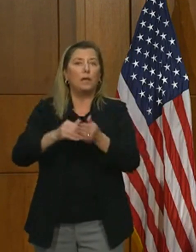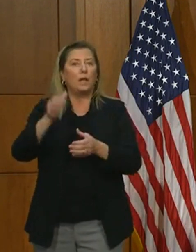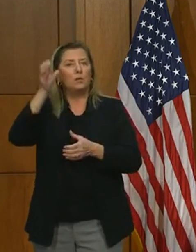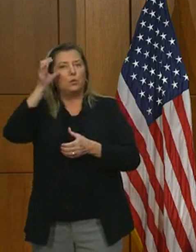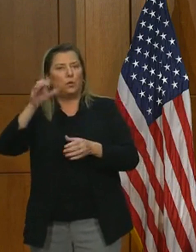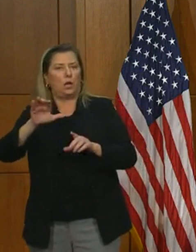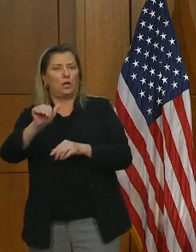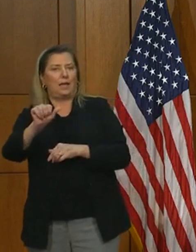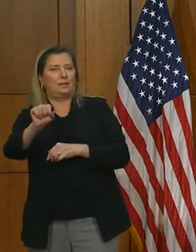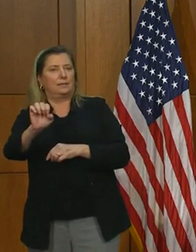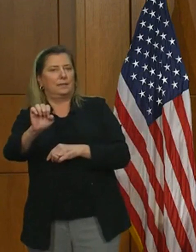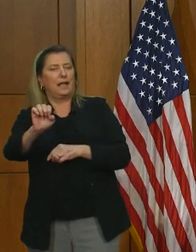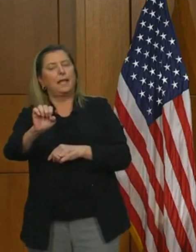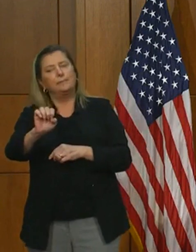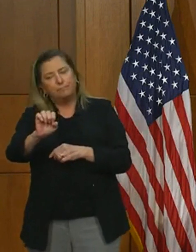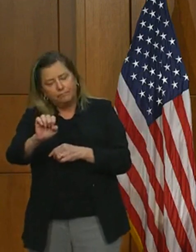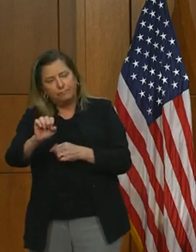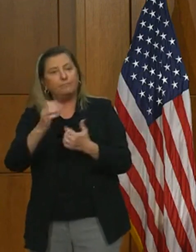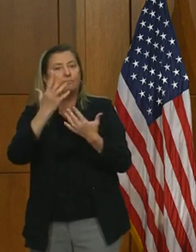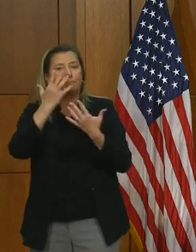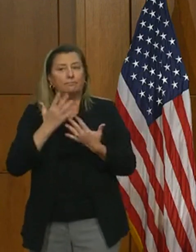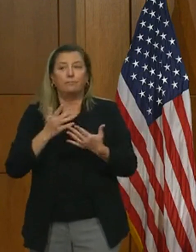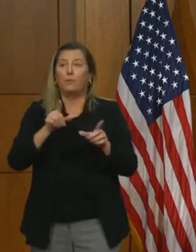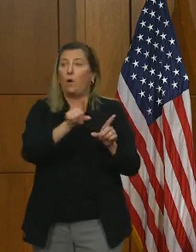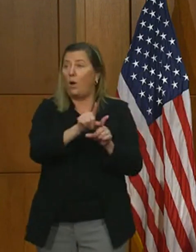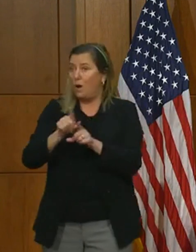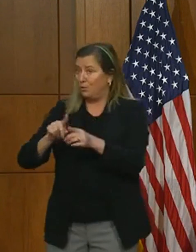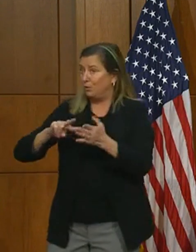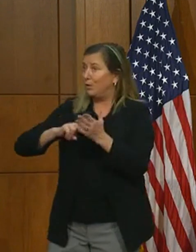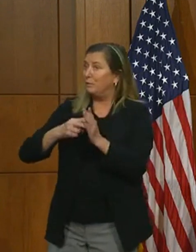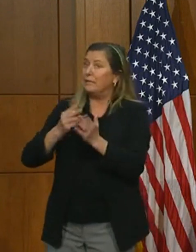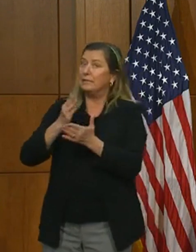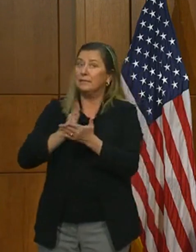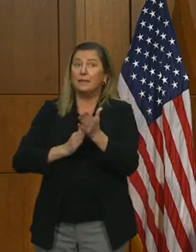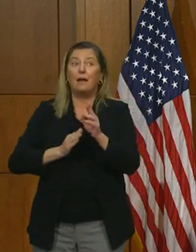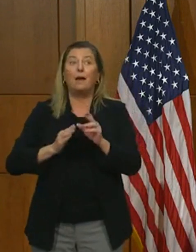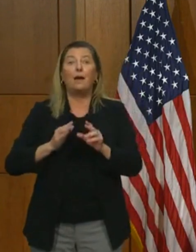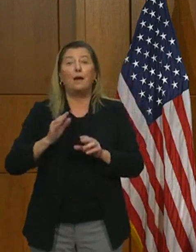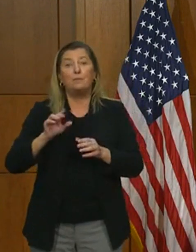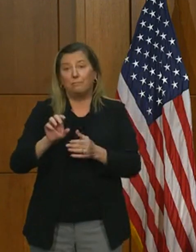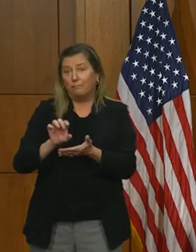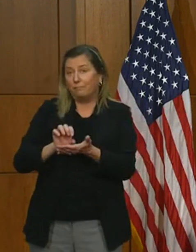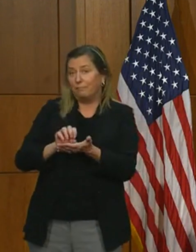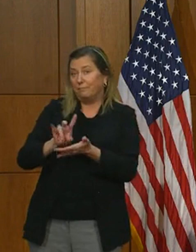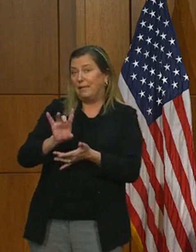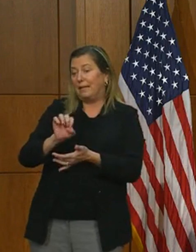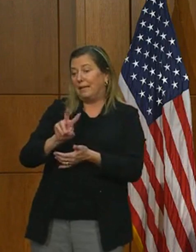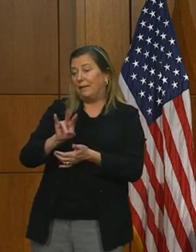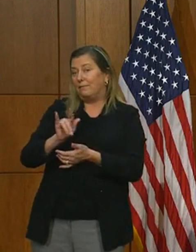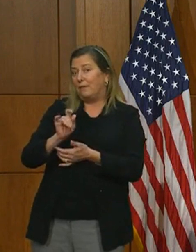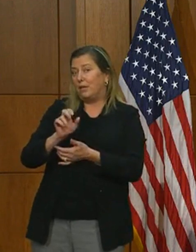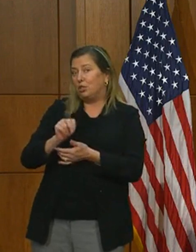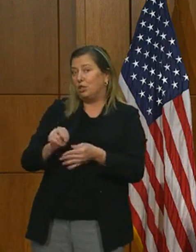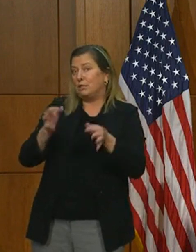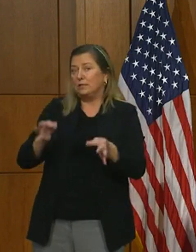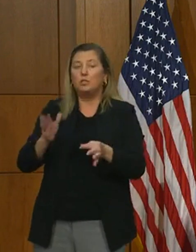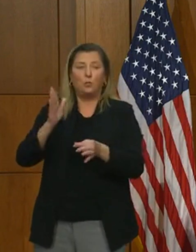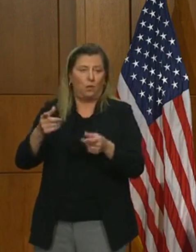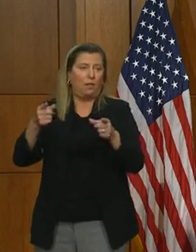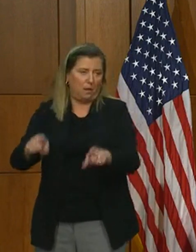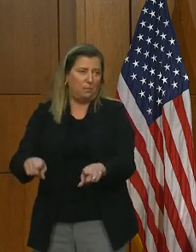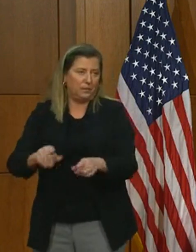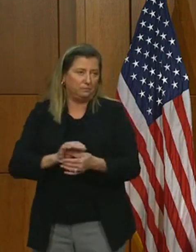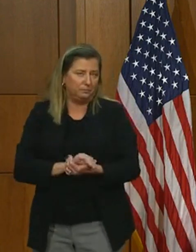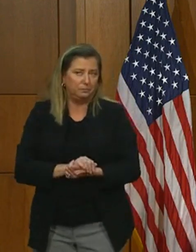cases. Unfortunately, this also means some eviction proceedings may move forward. So I want to outline